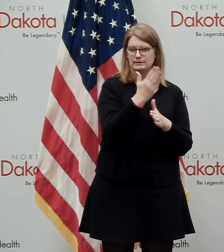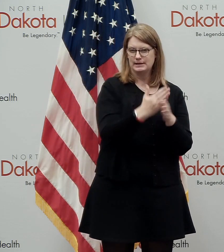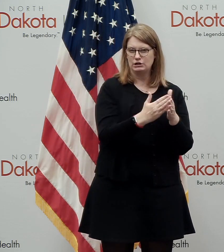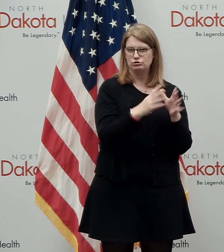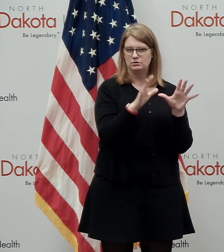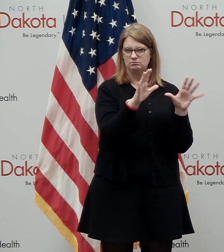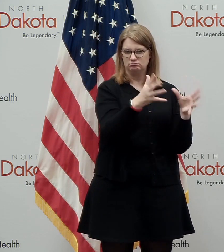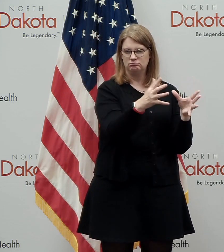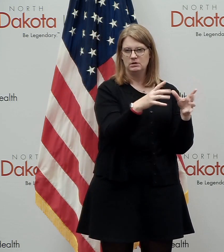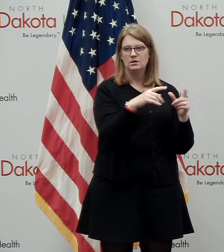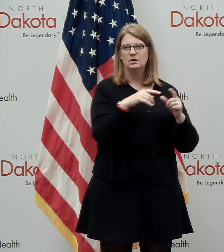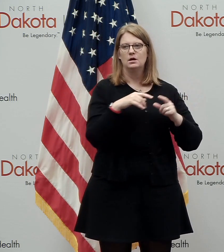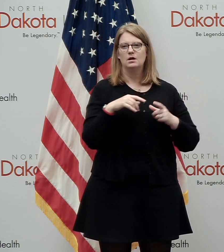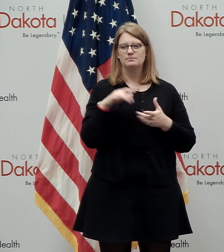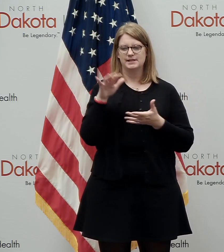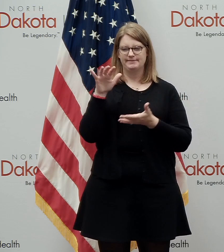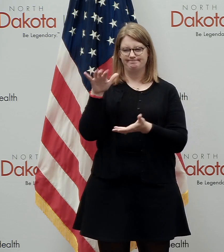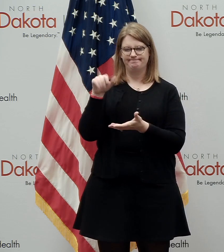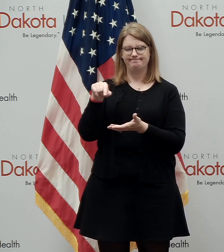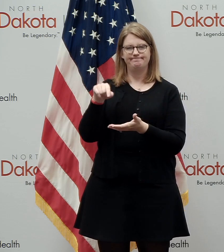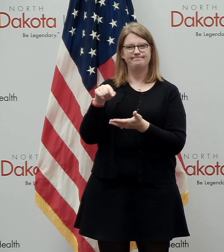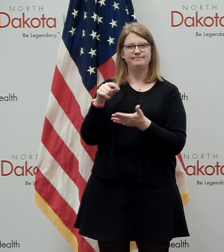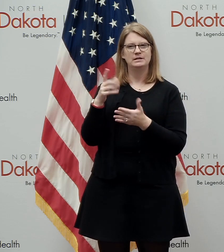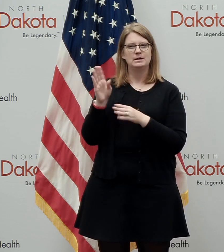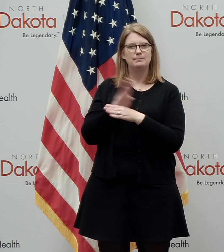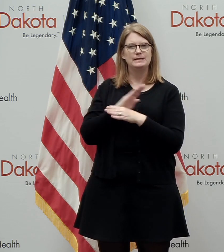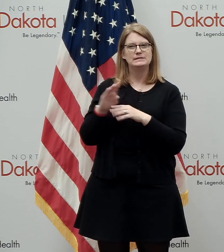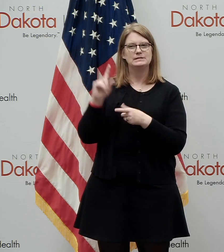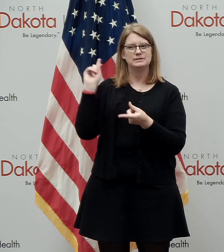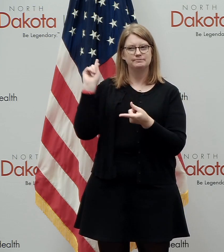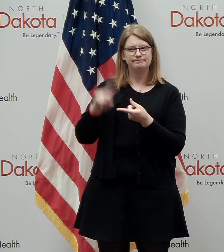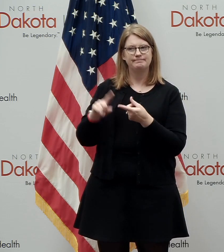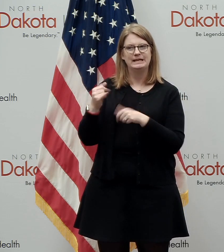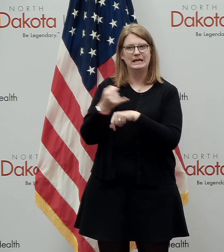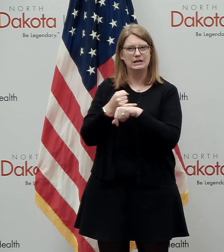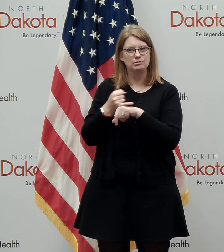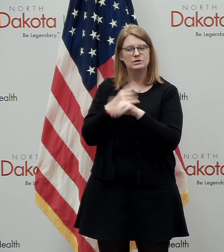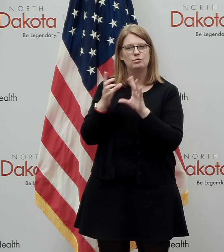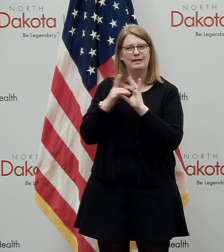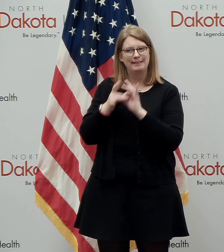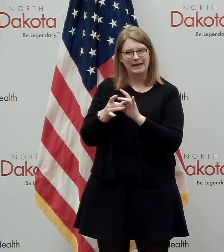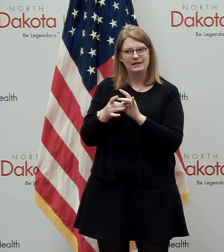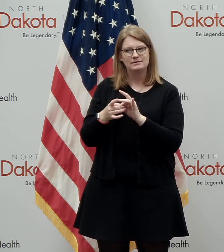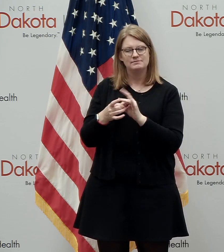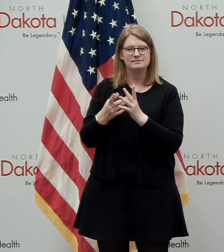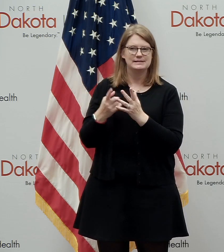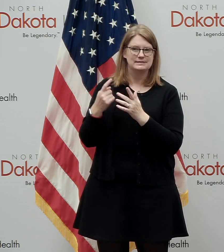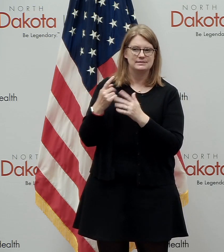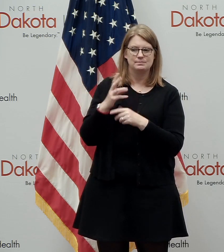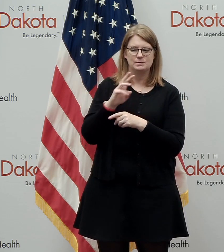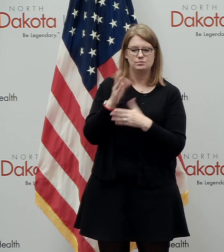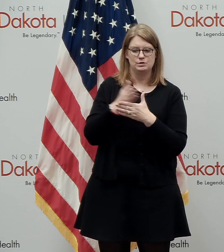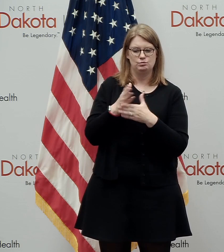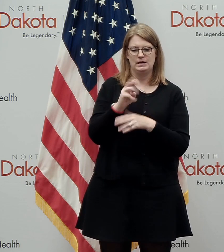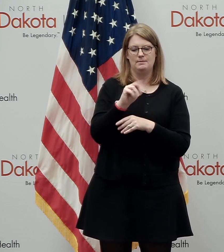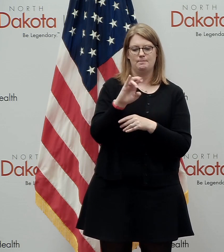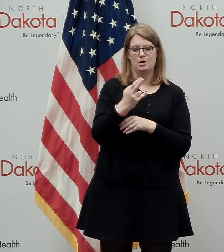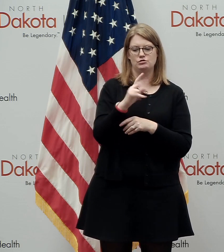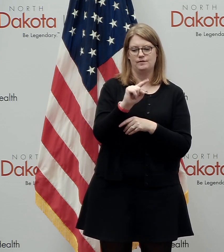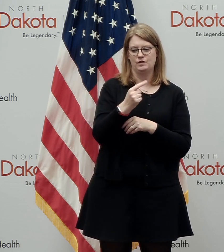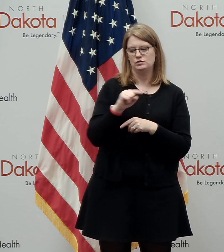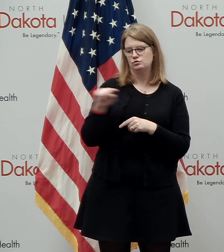be for businesses to buy down interest related to their impaired activity between March 1st and